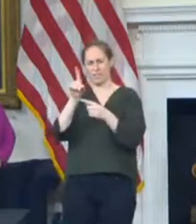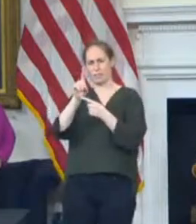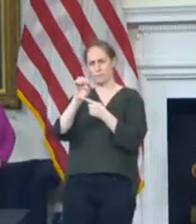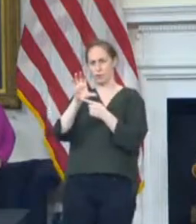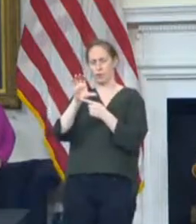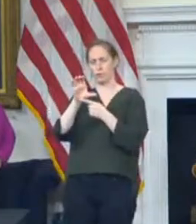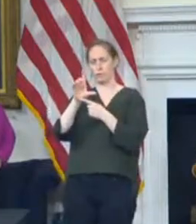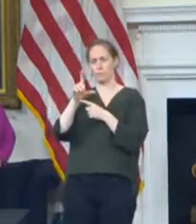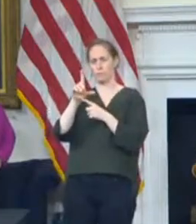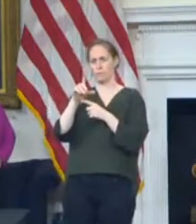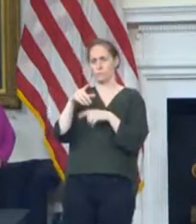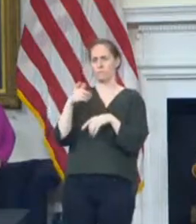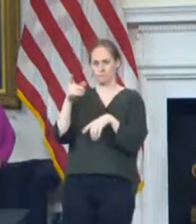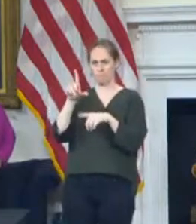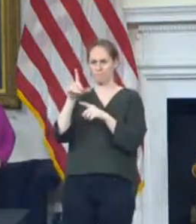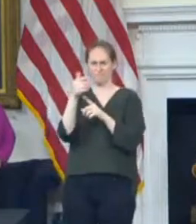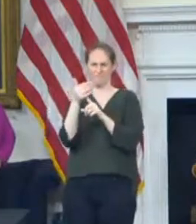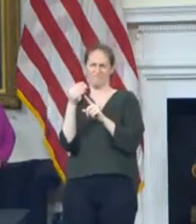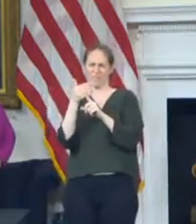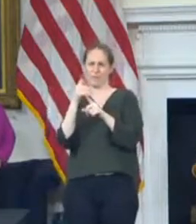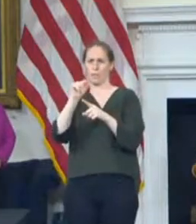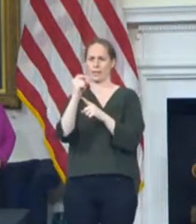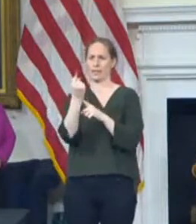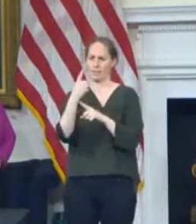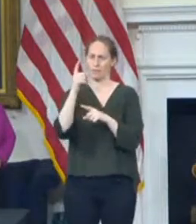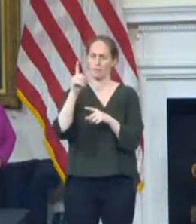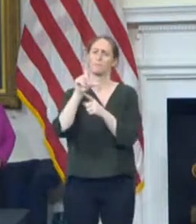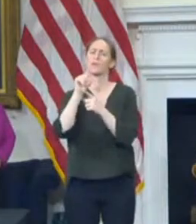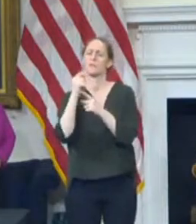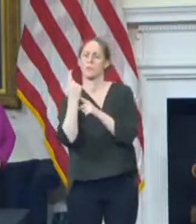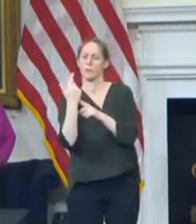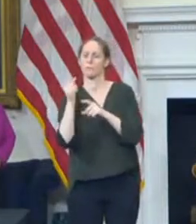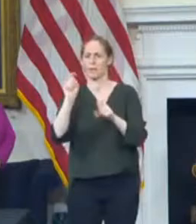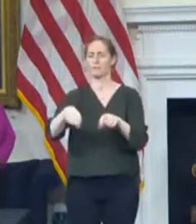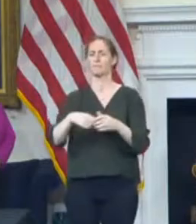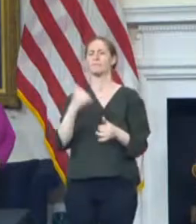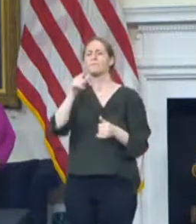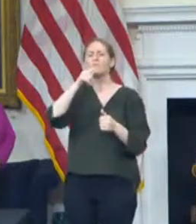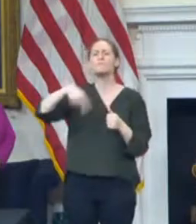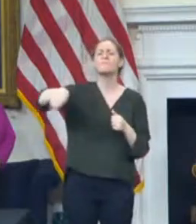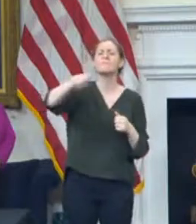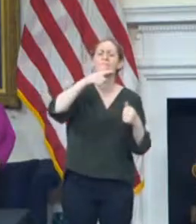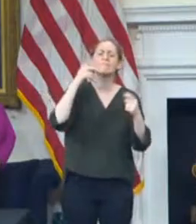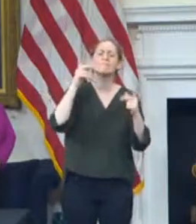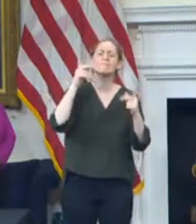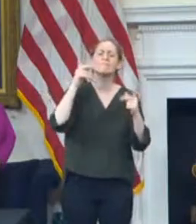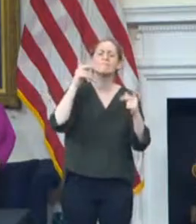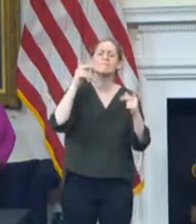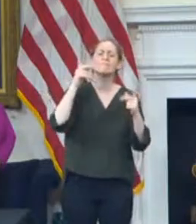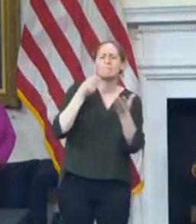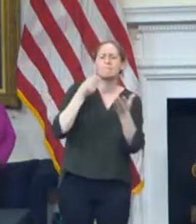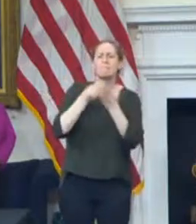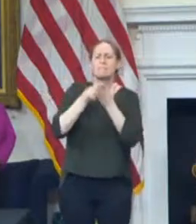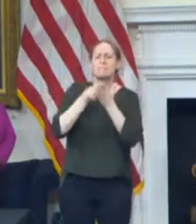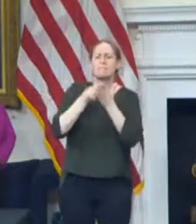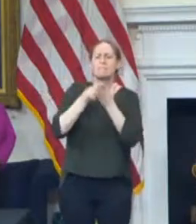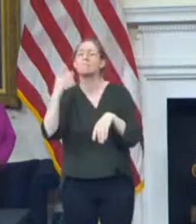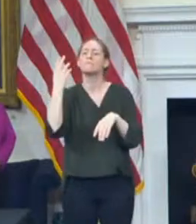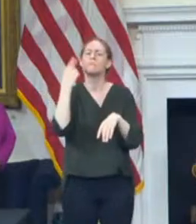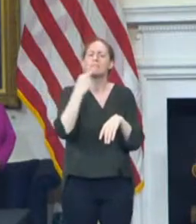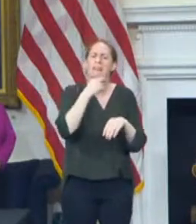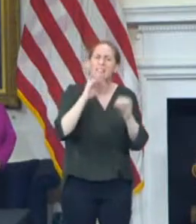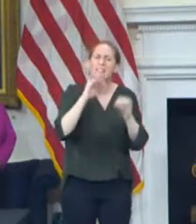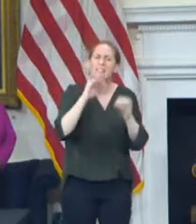24 jurisdictions to immediately get this funding out the door to the struggling Marylanders and small businesses who need it the